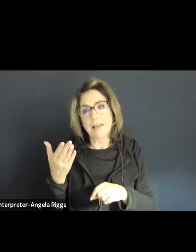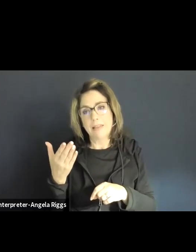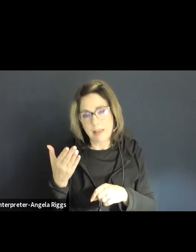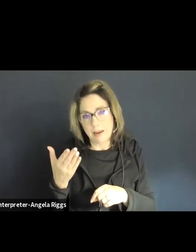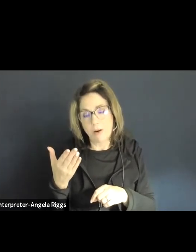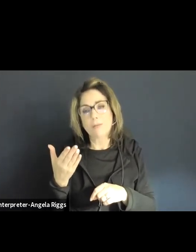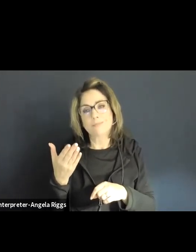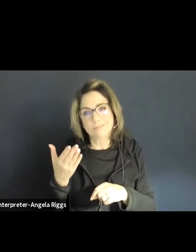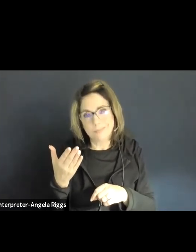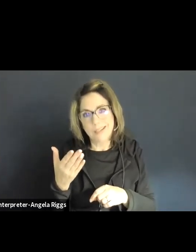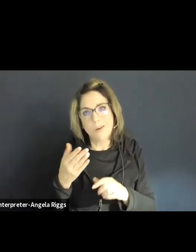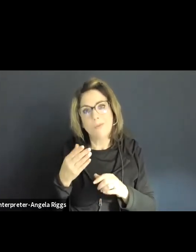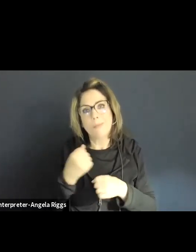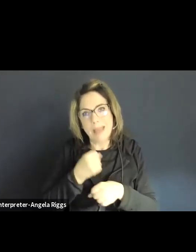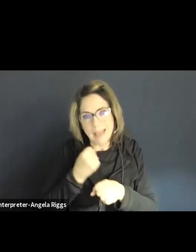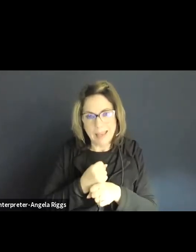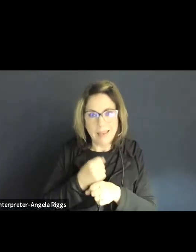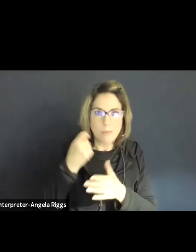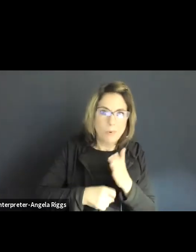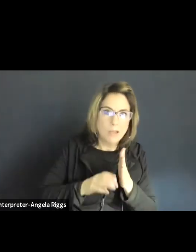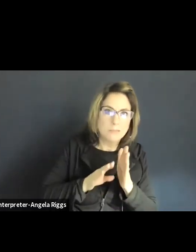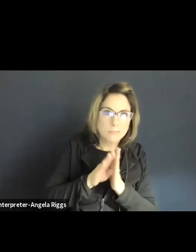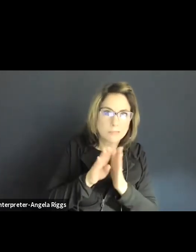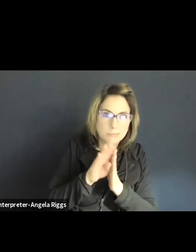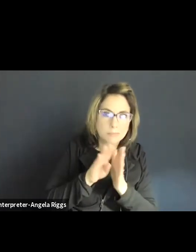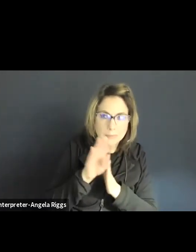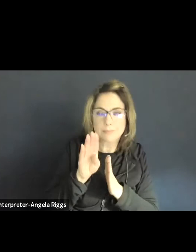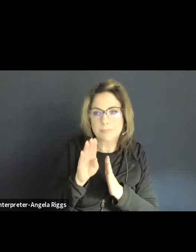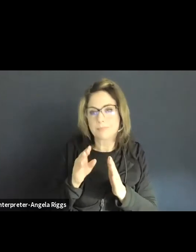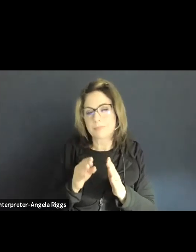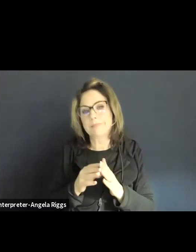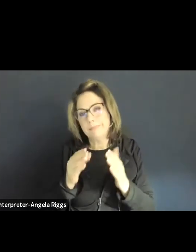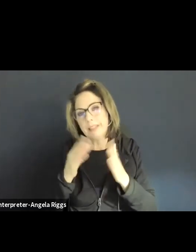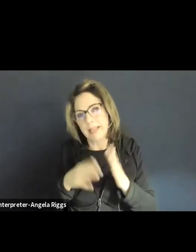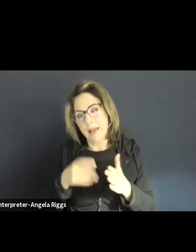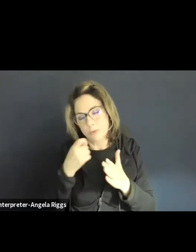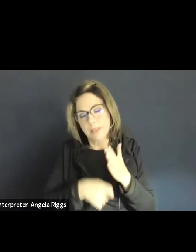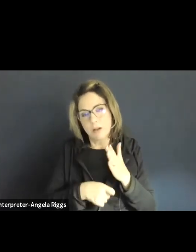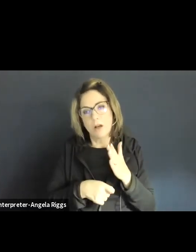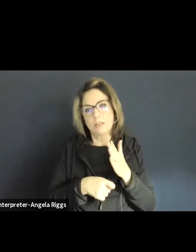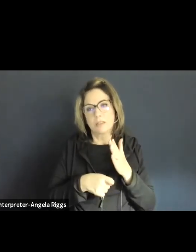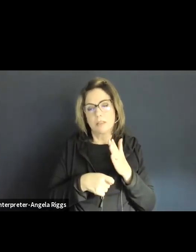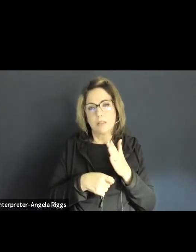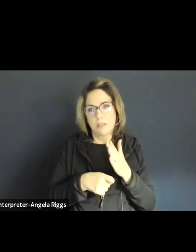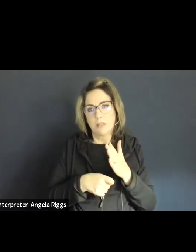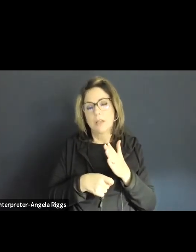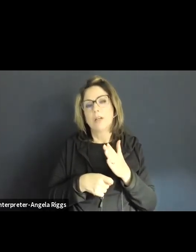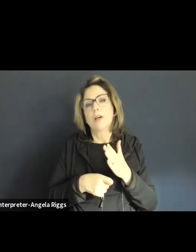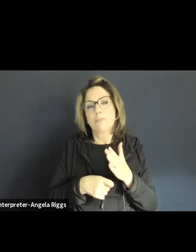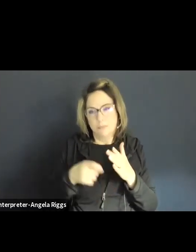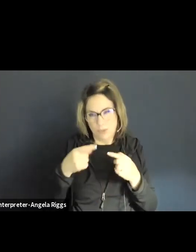of housing up, as the rise in housing costs during the